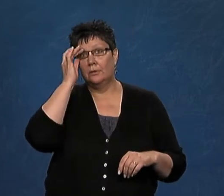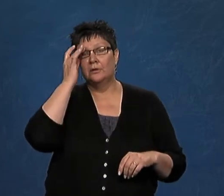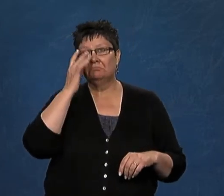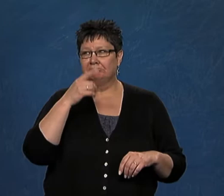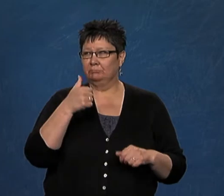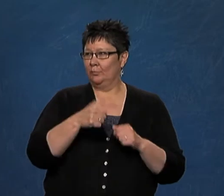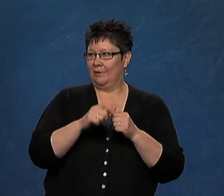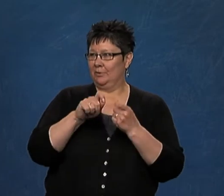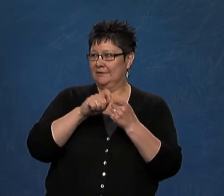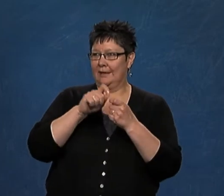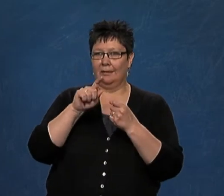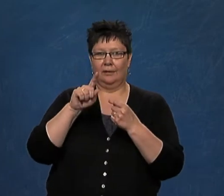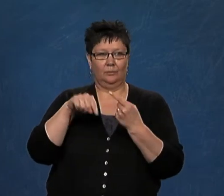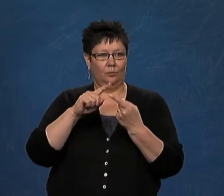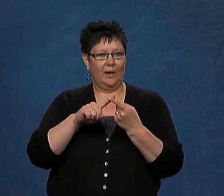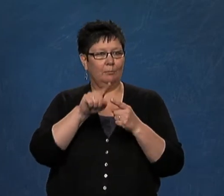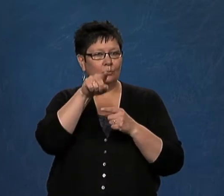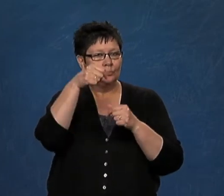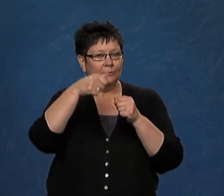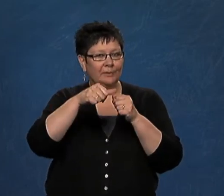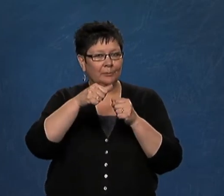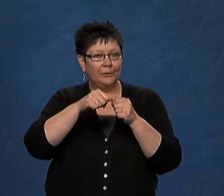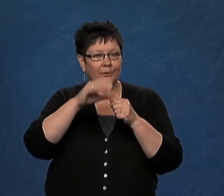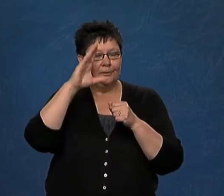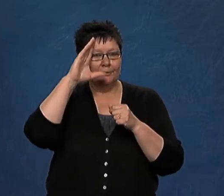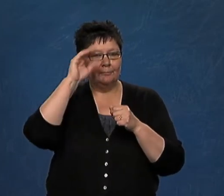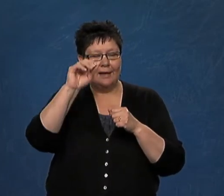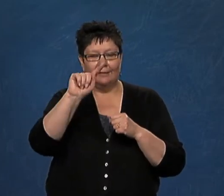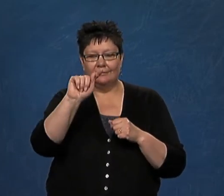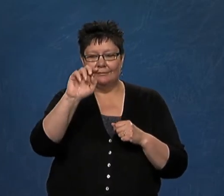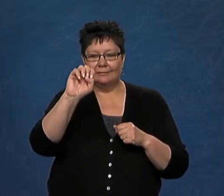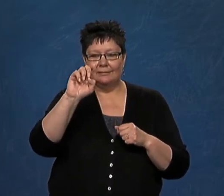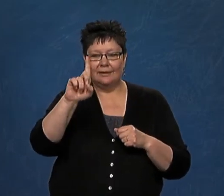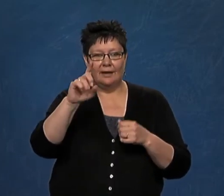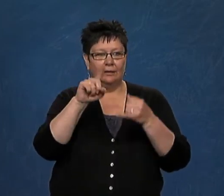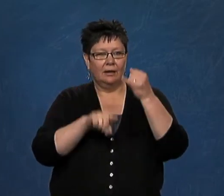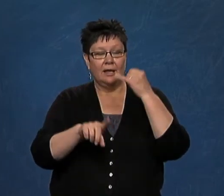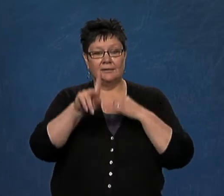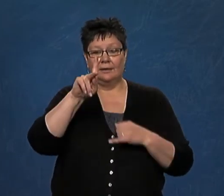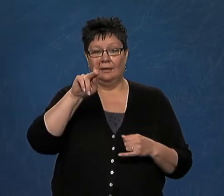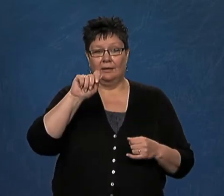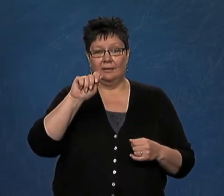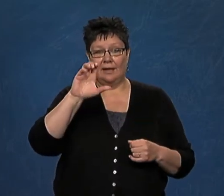Also for the use of the prisoners. And I can't remember exactly when it was, but I think there was a Ted